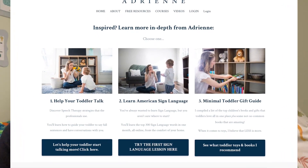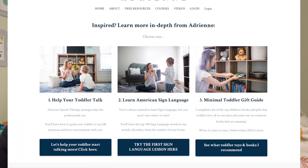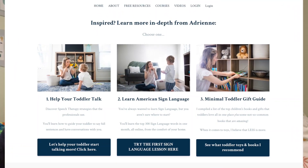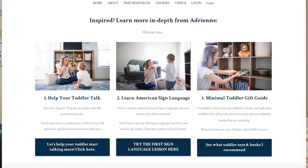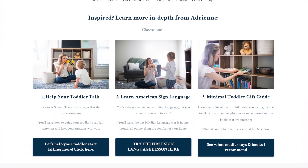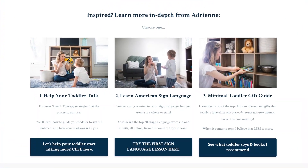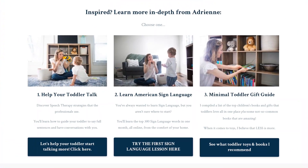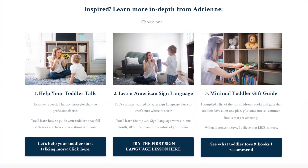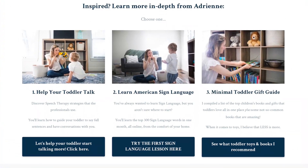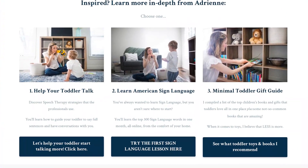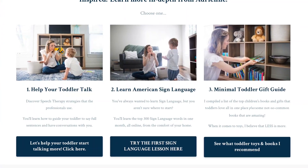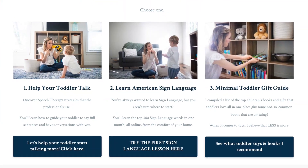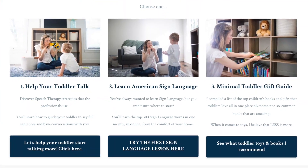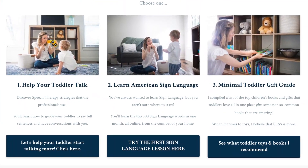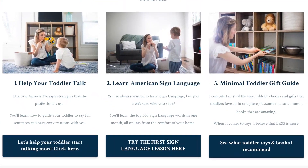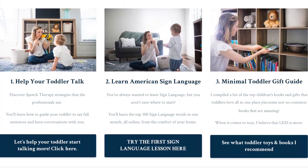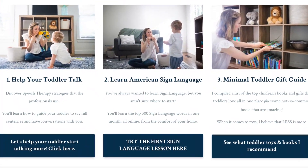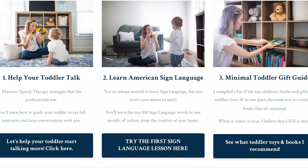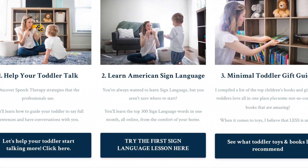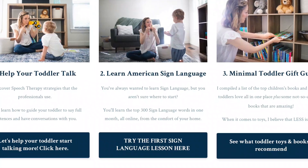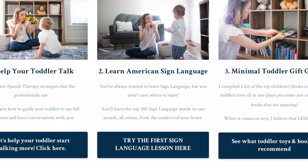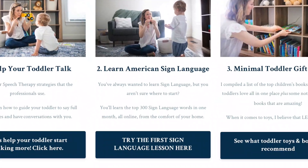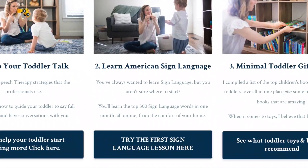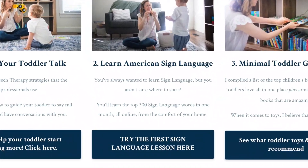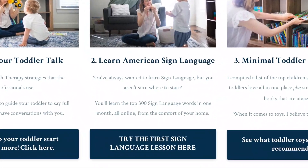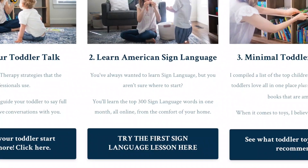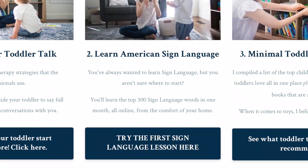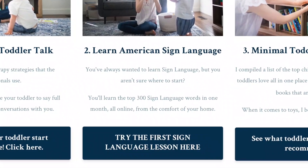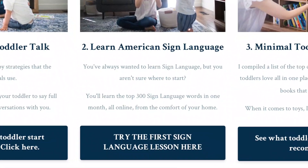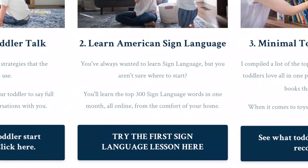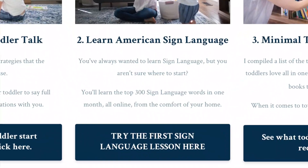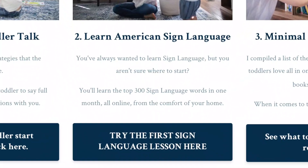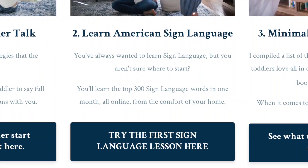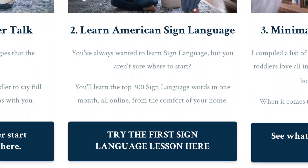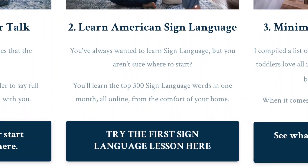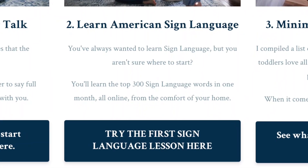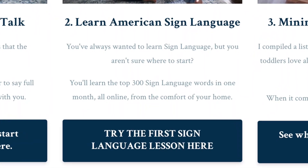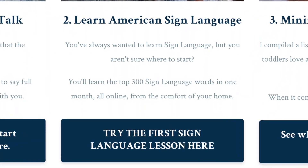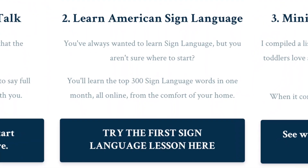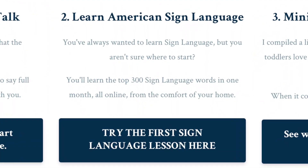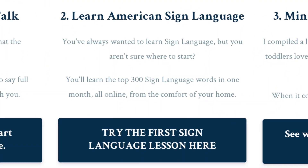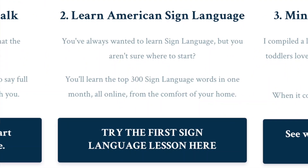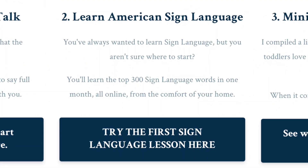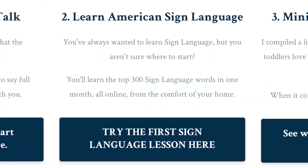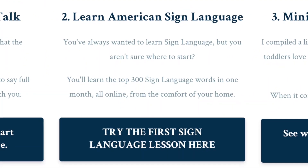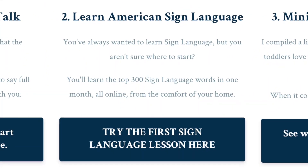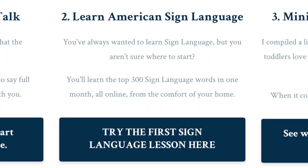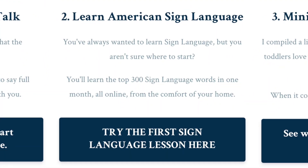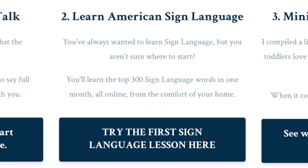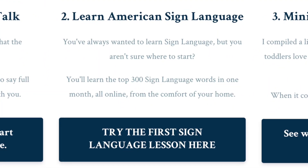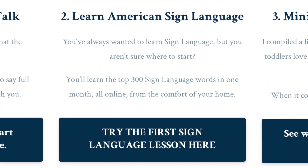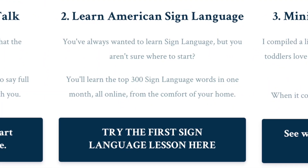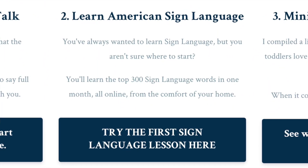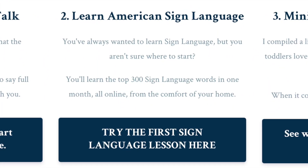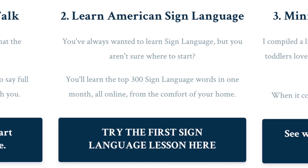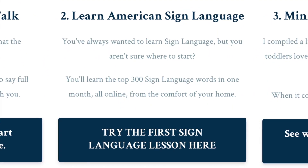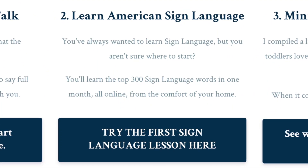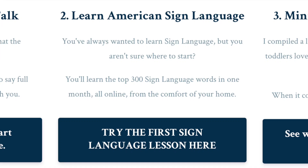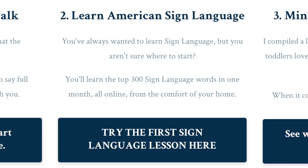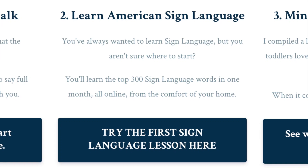learnwithadrian.com. She's got a really awesome sign language course that will teach you 300 signs within a month. If you sign up for that course,